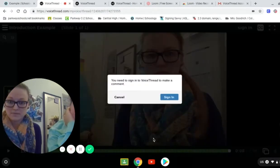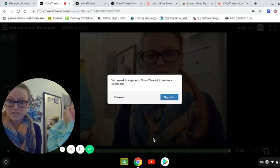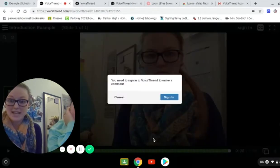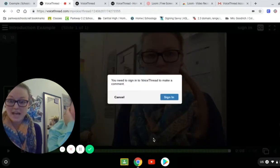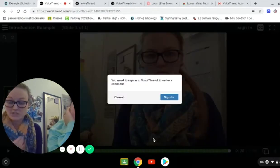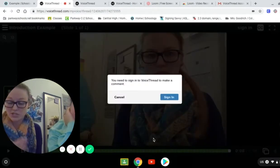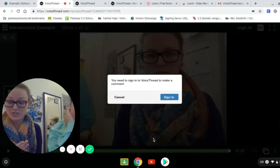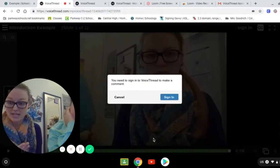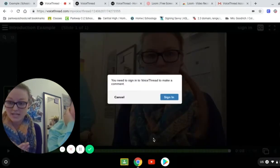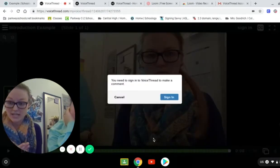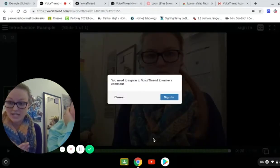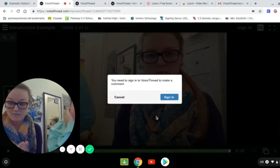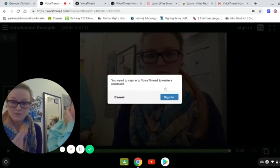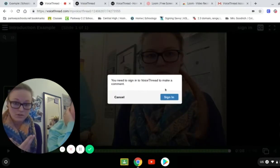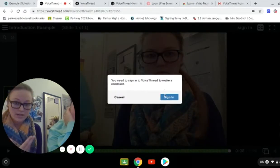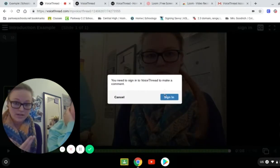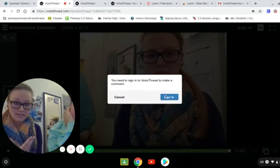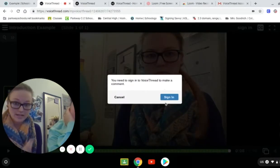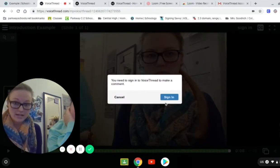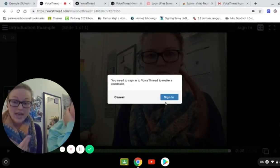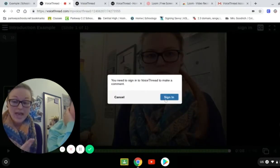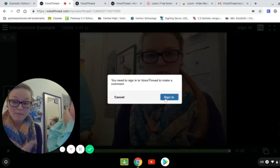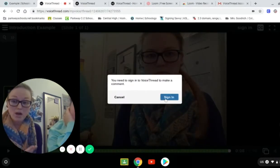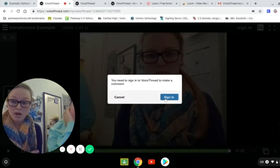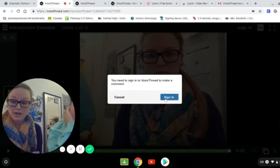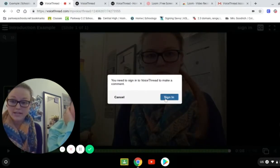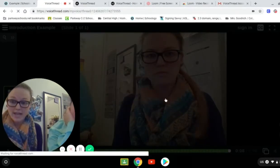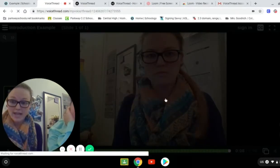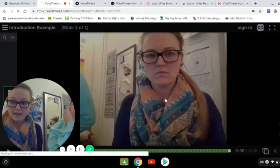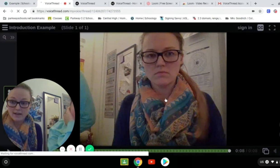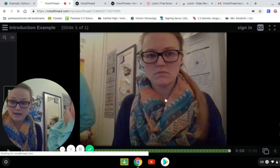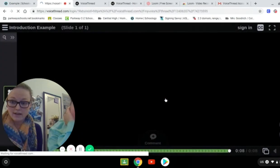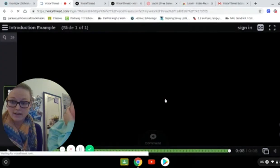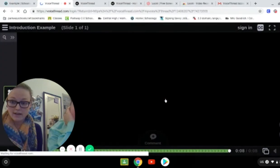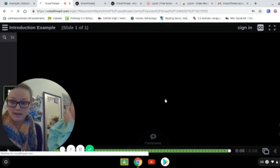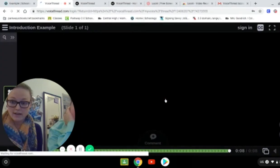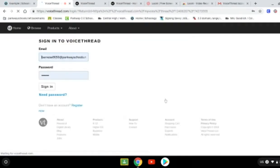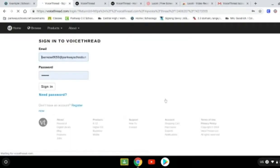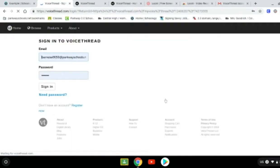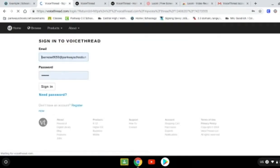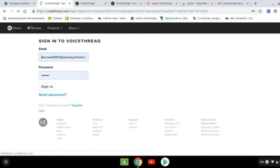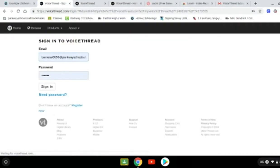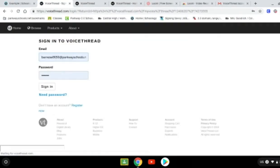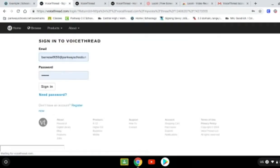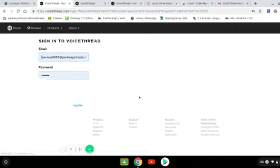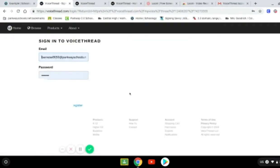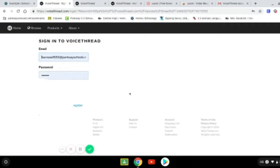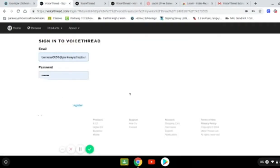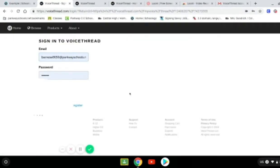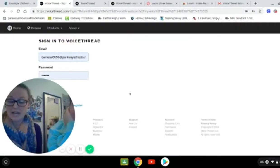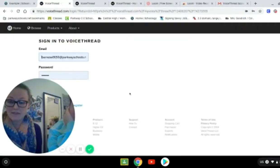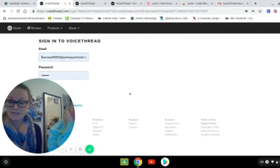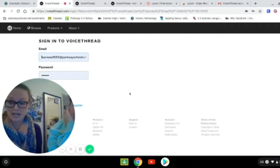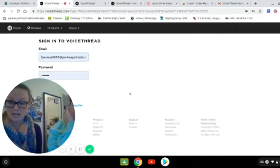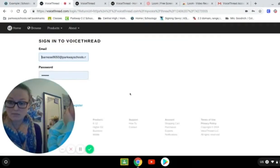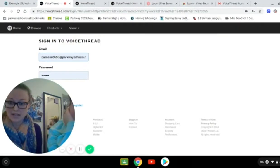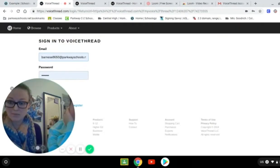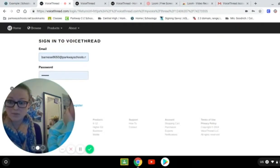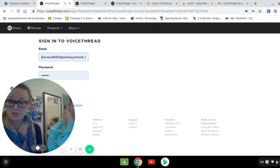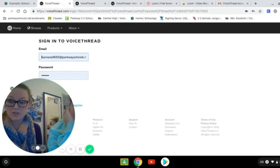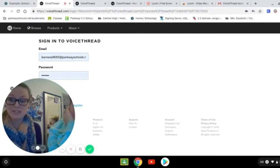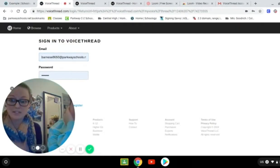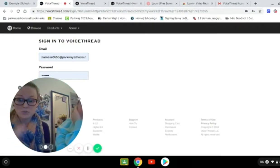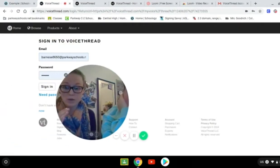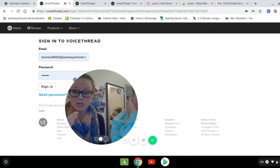and it's going to ask you to sign in. Go ahead and sign in. Emma already has her account set up. So if you do not have an account set